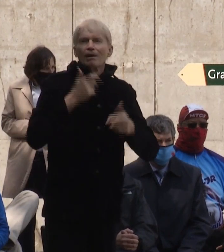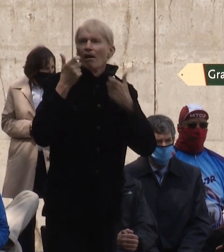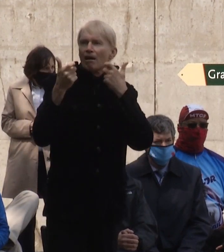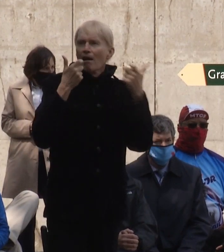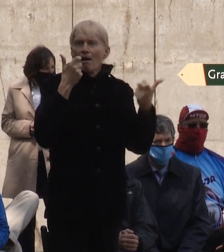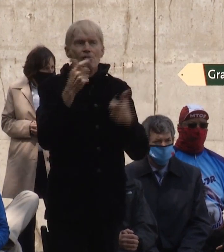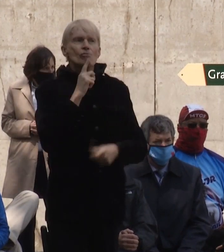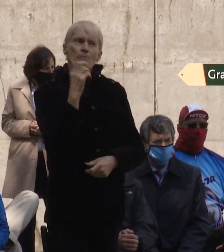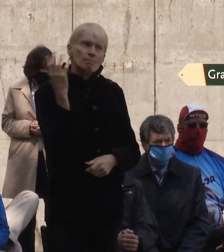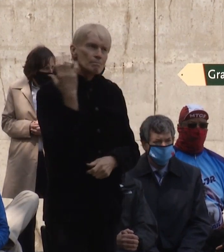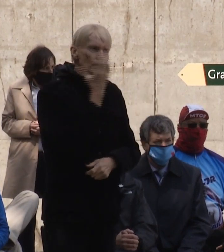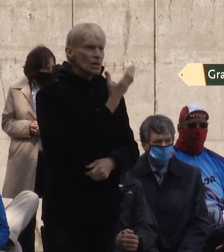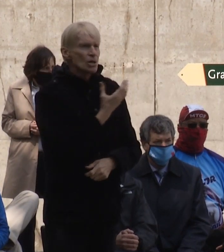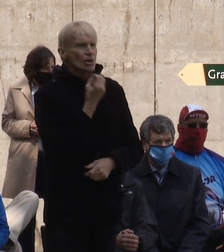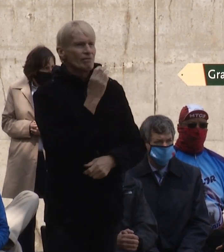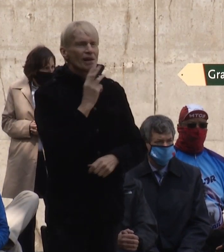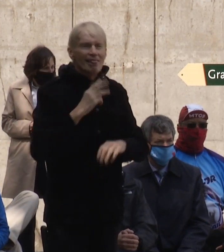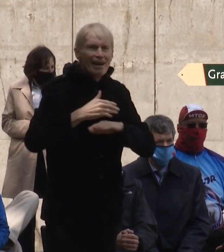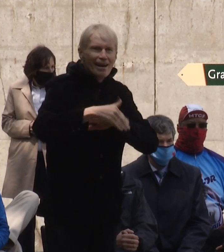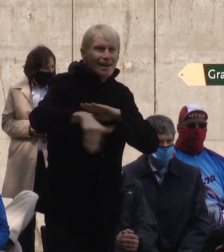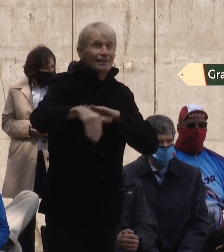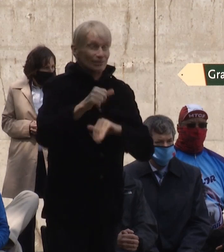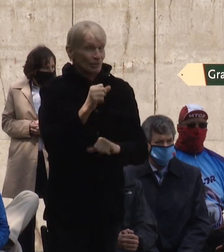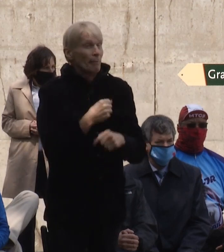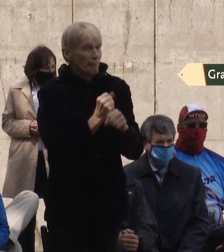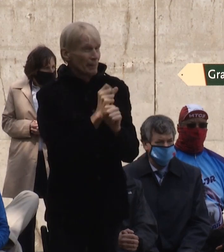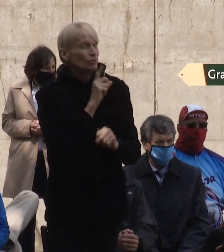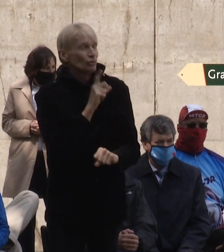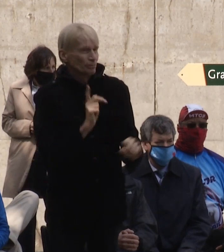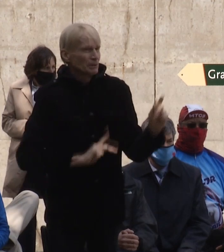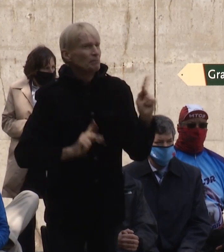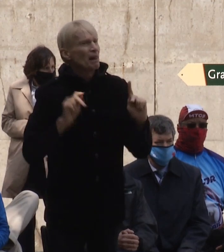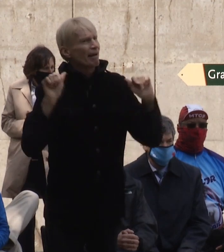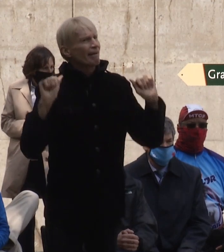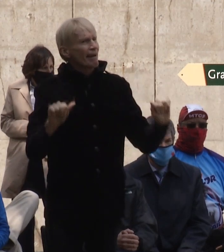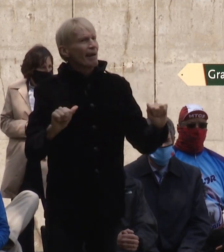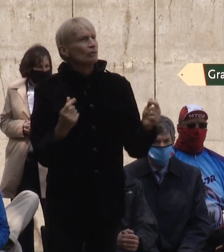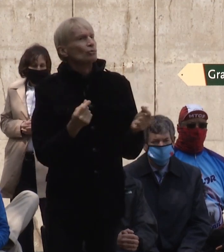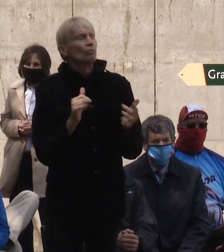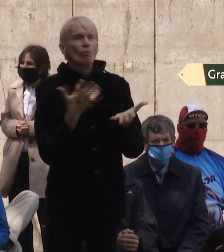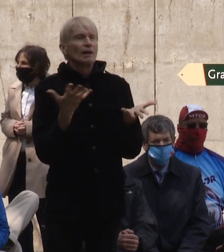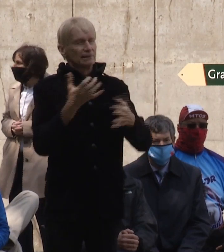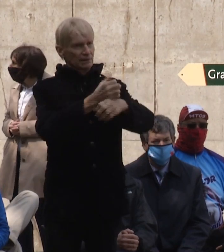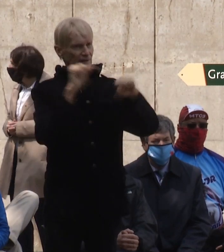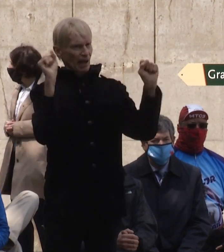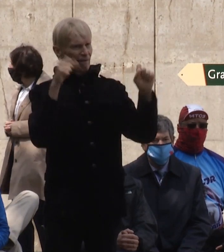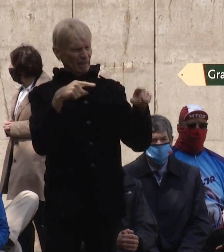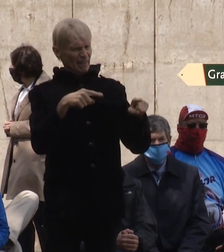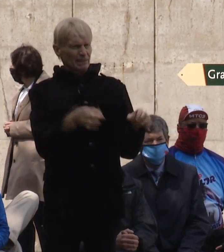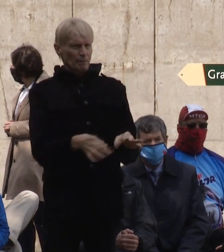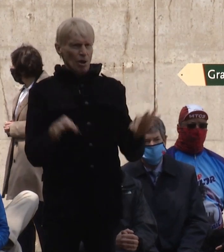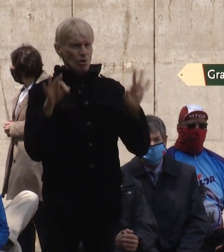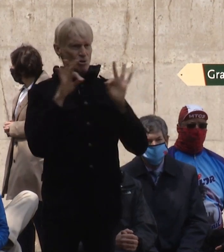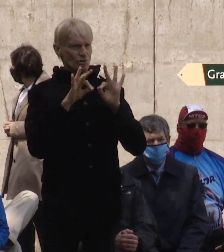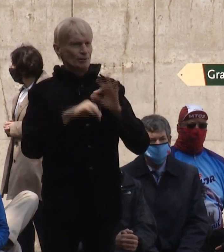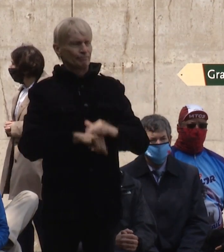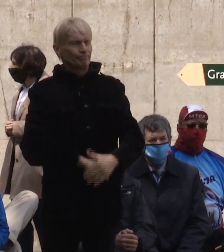our beautiful lake. So making sure that people can do that safely, very important.